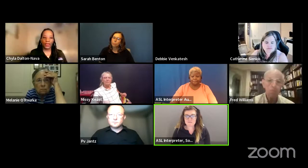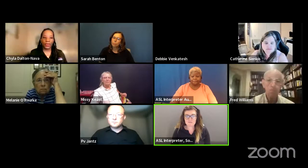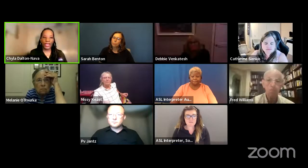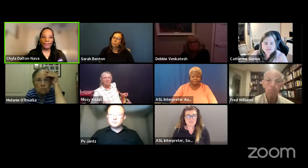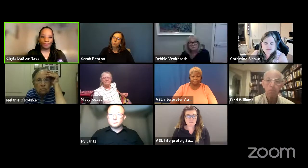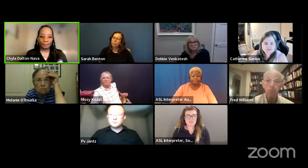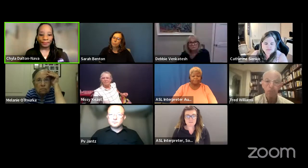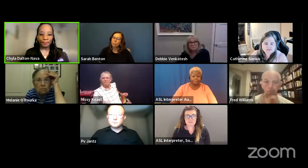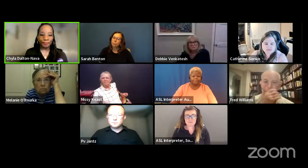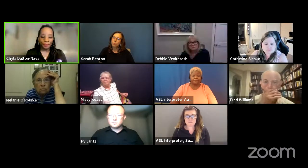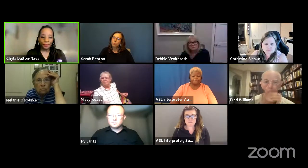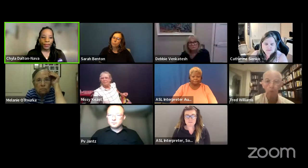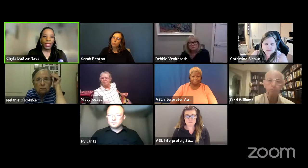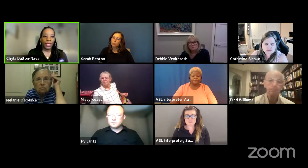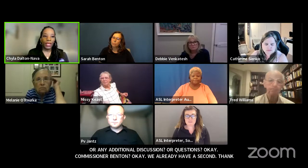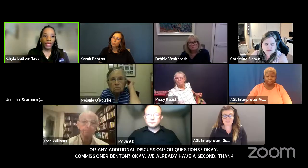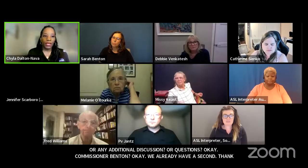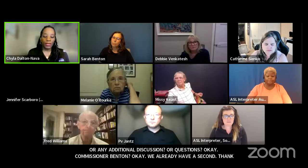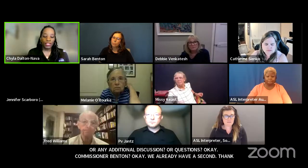Okay.